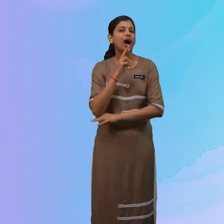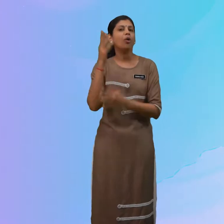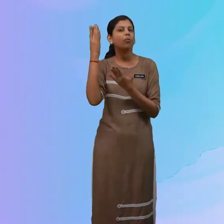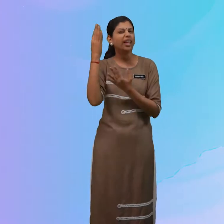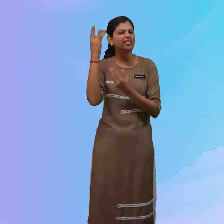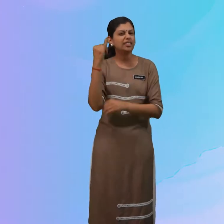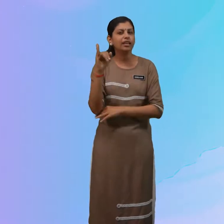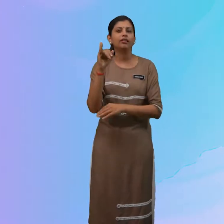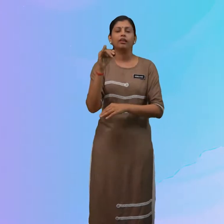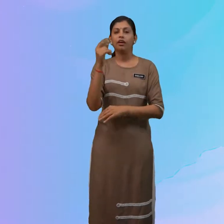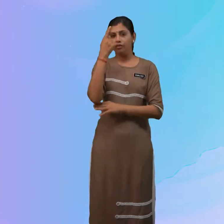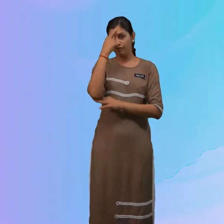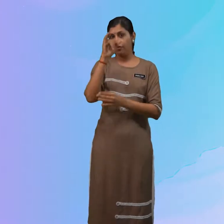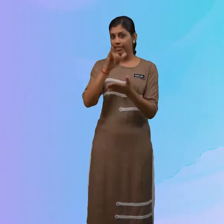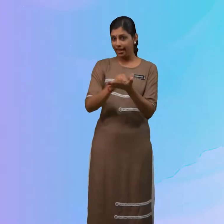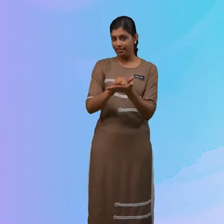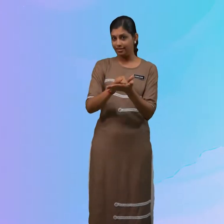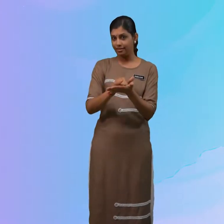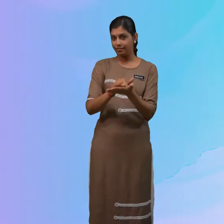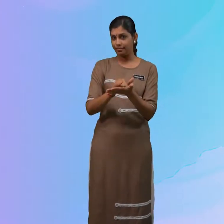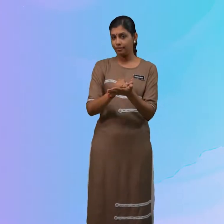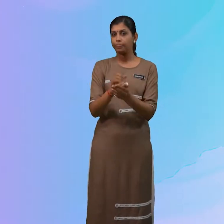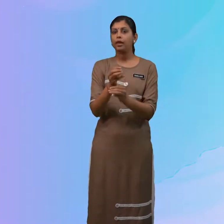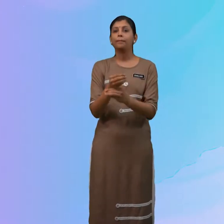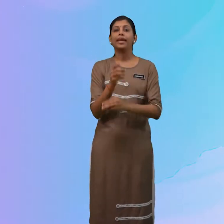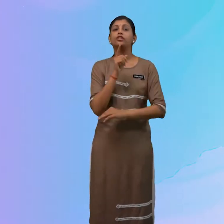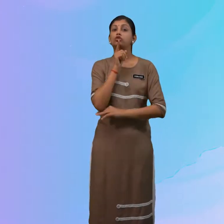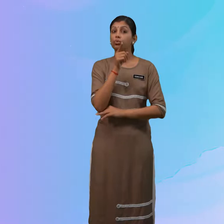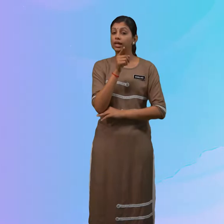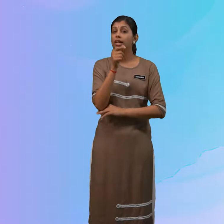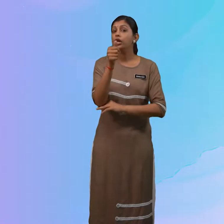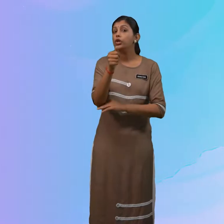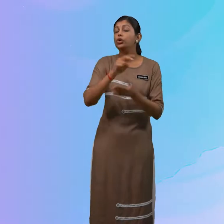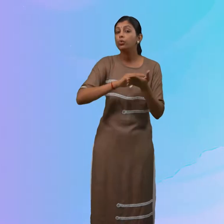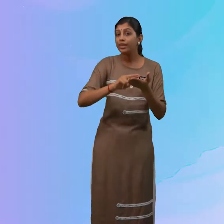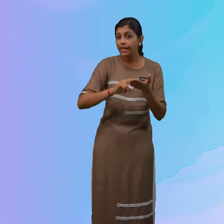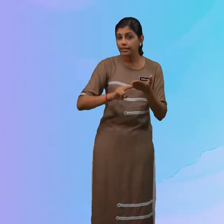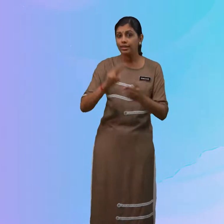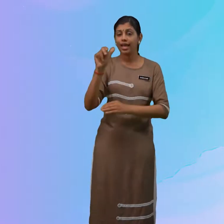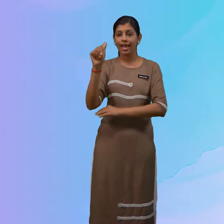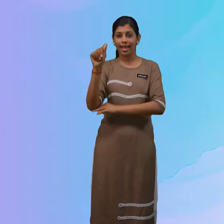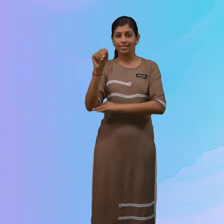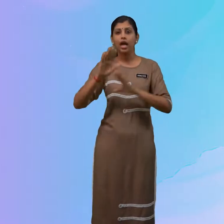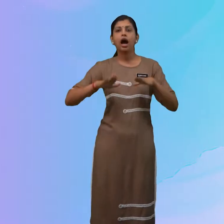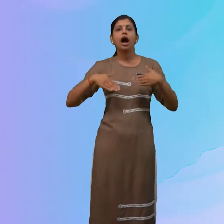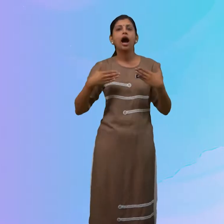are waiting for that. Make sure you read as